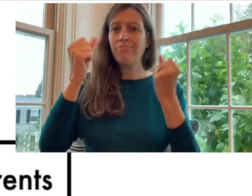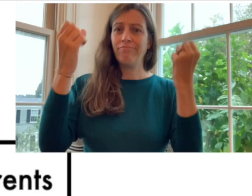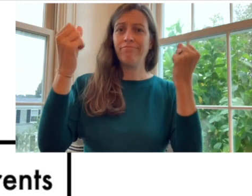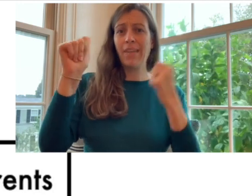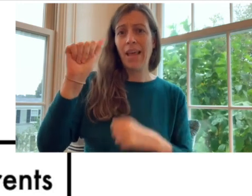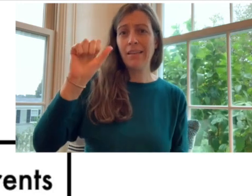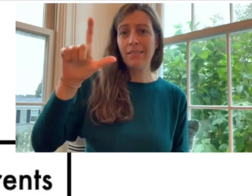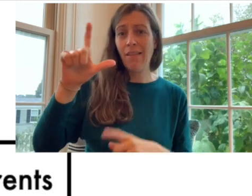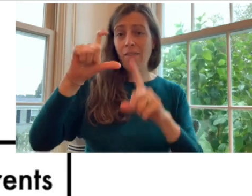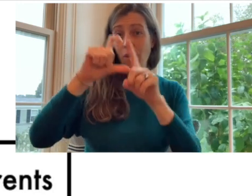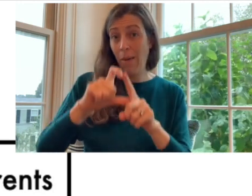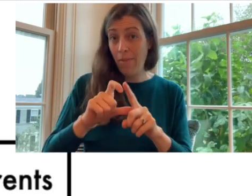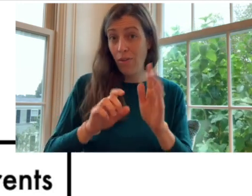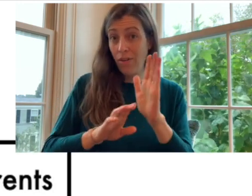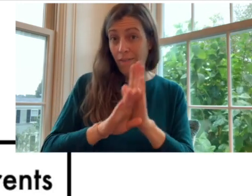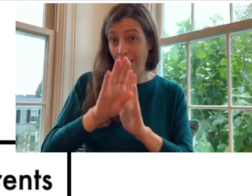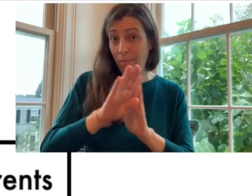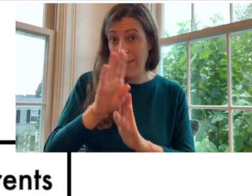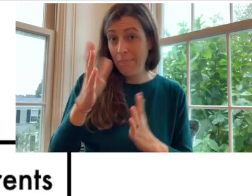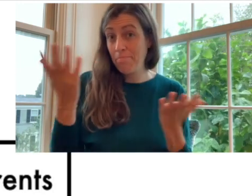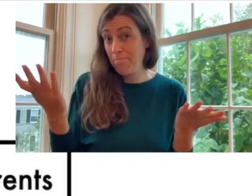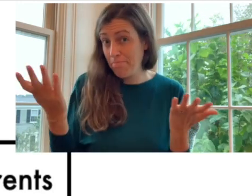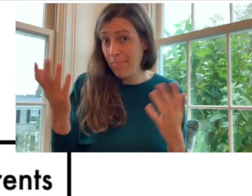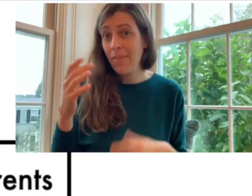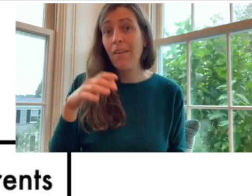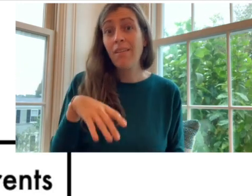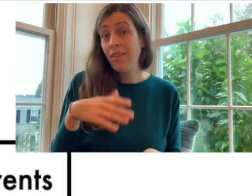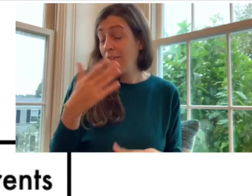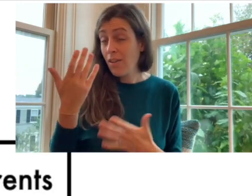in developing healthy ASL skills.